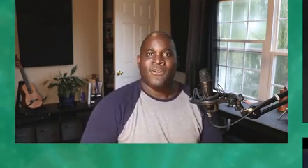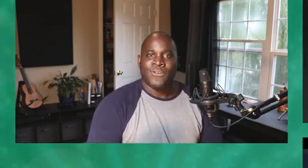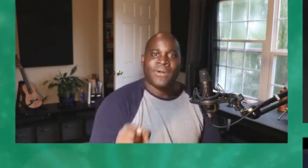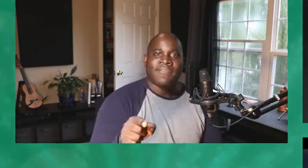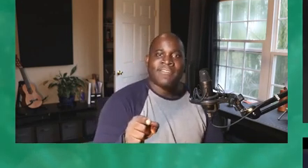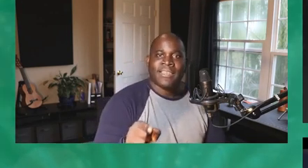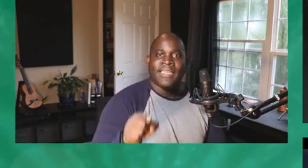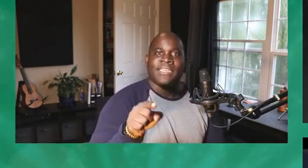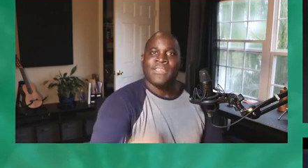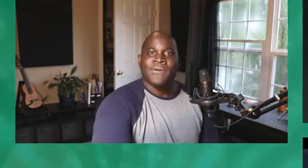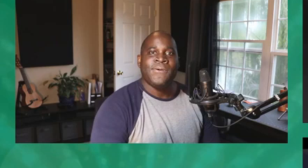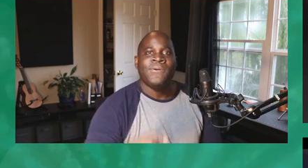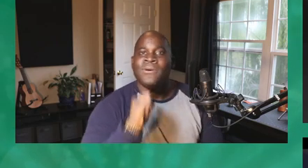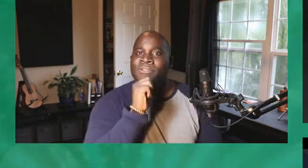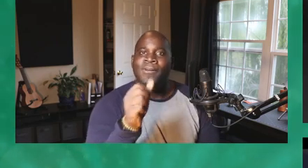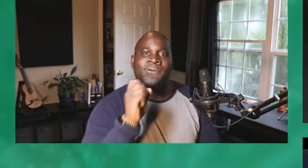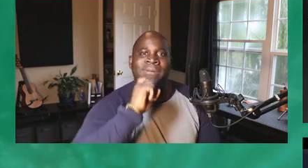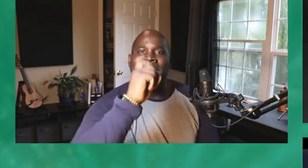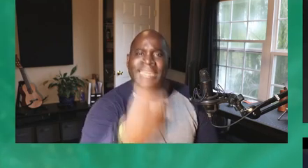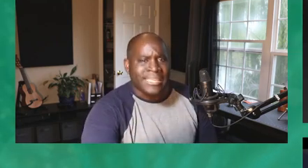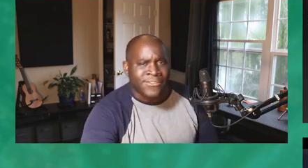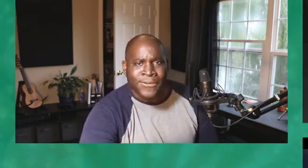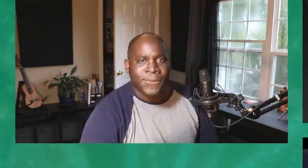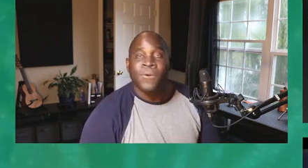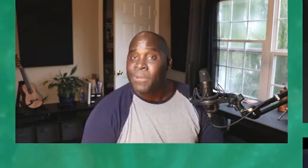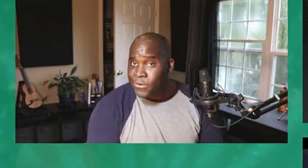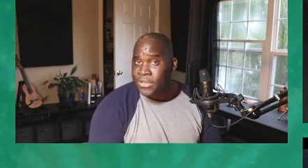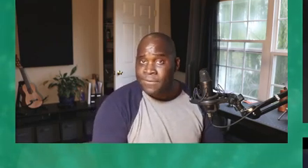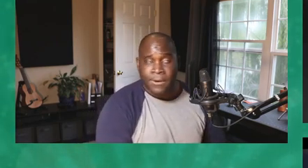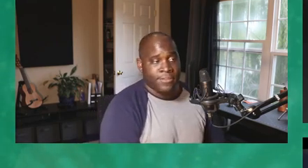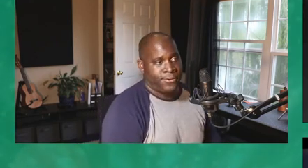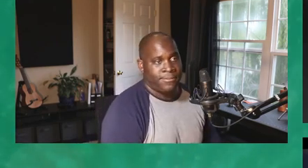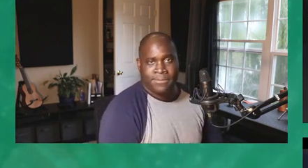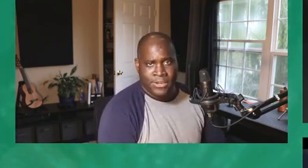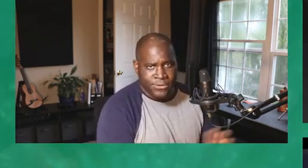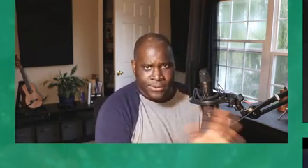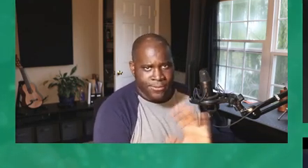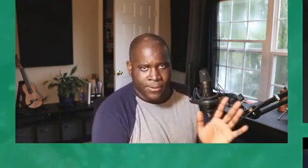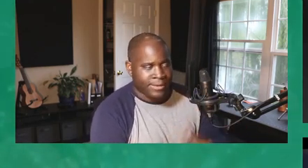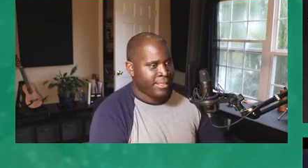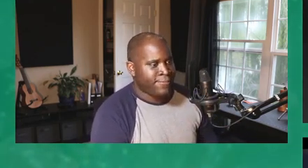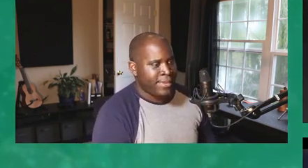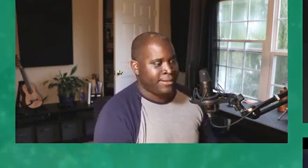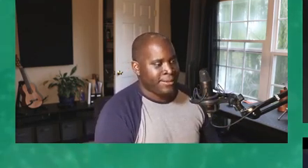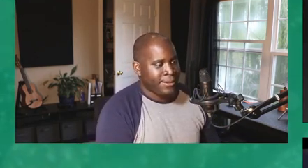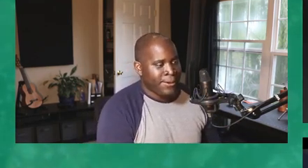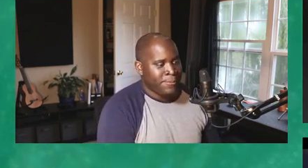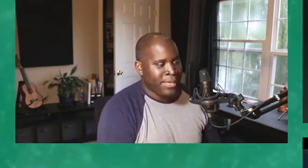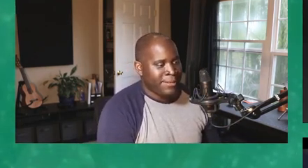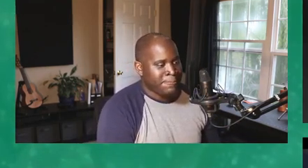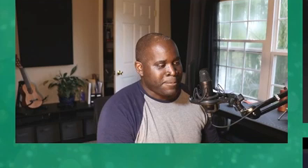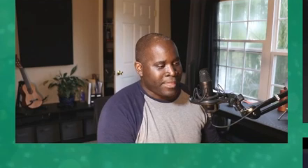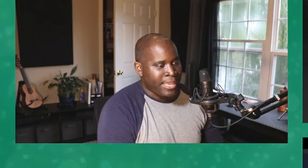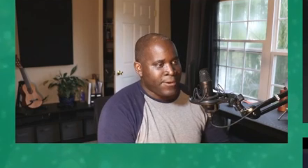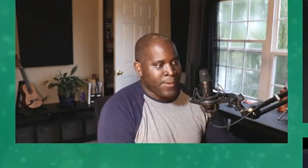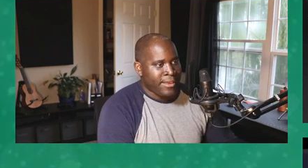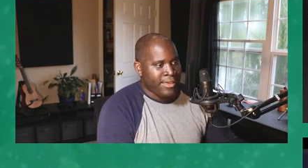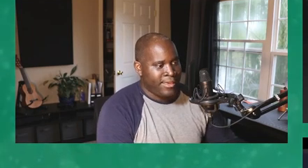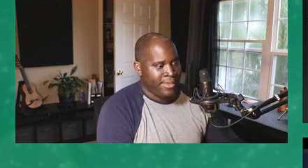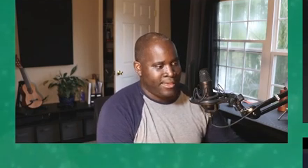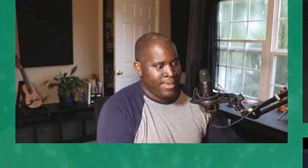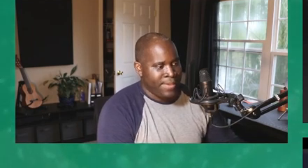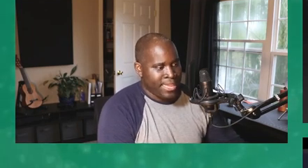blah. You don't have to sign it like, you don't need to, but you could if you wanted to. You could do either one. It's fine. But I